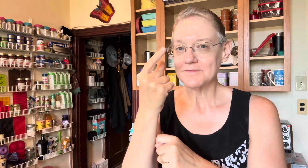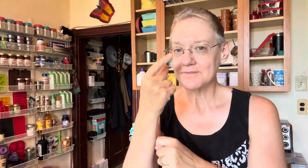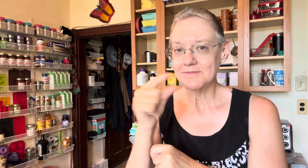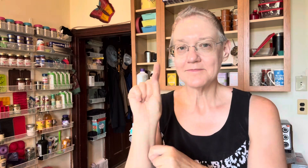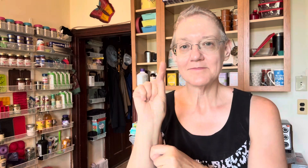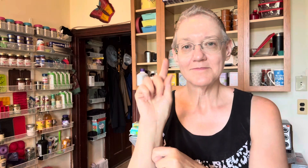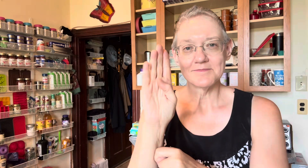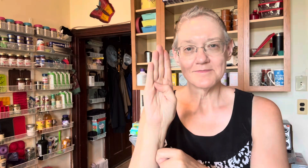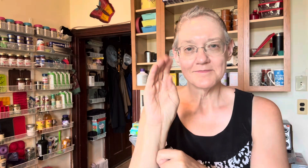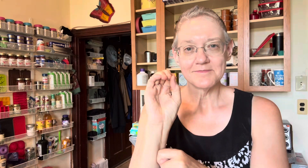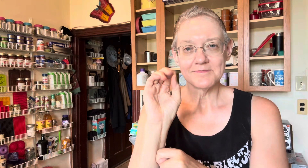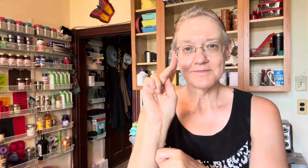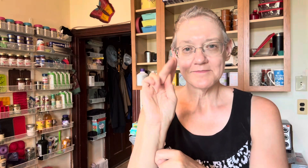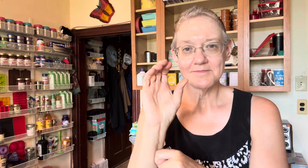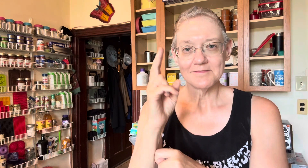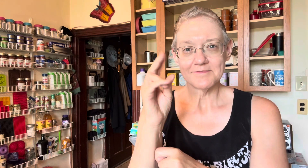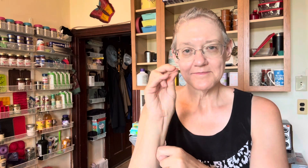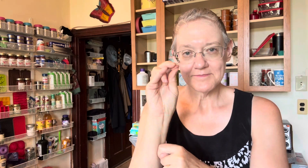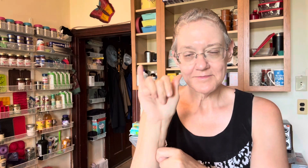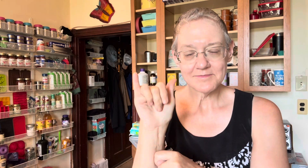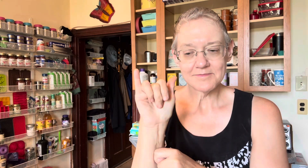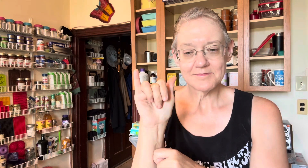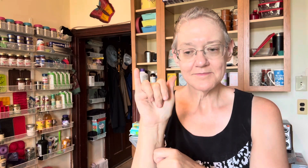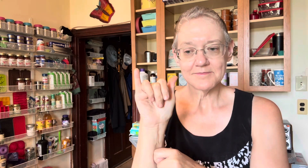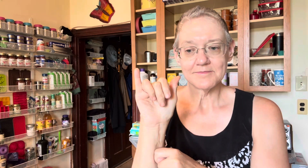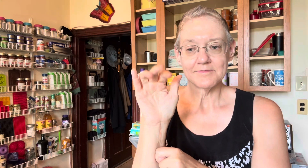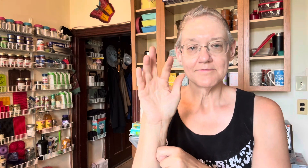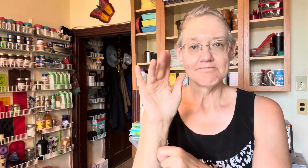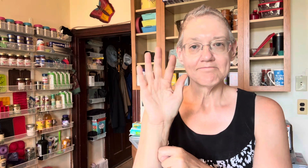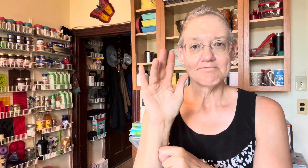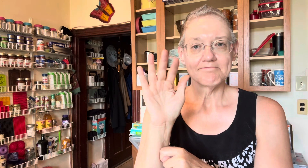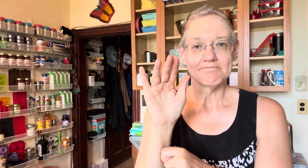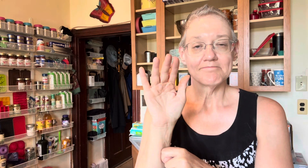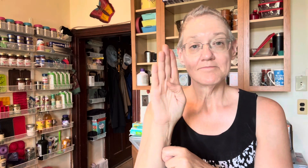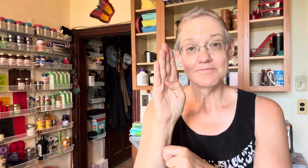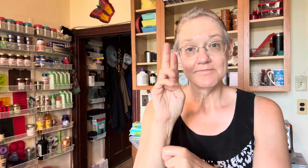Napa cabbage, green cabbage, bok choy,